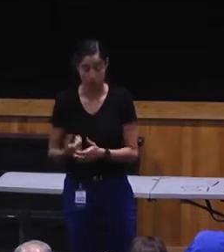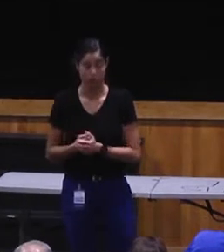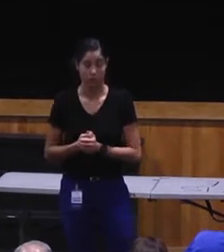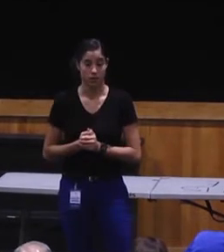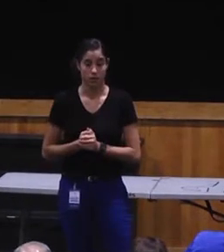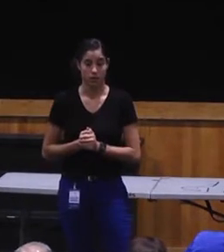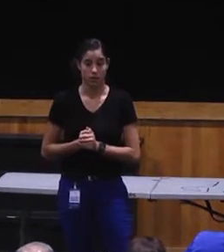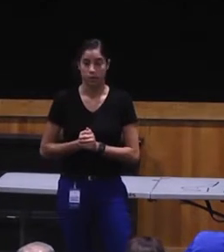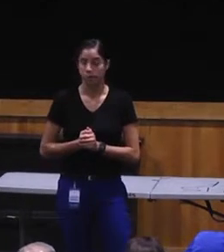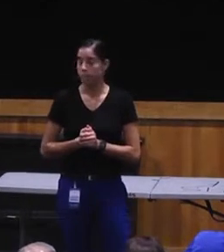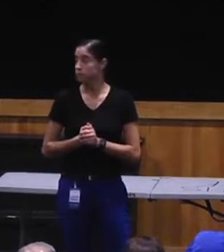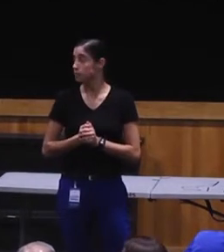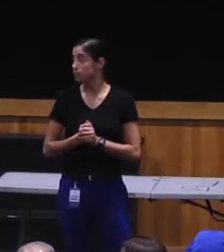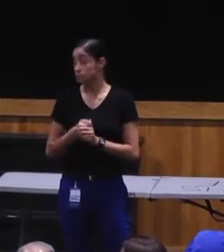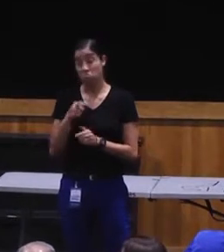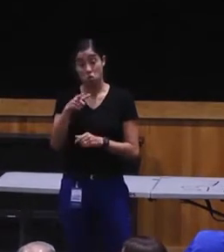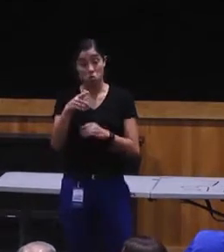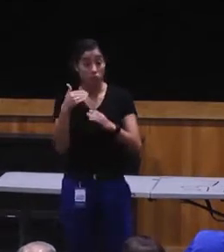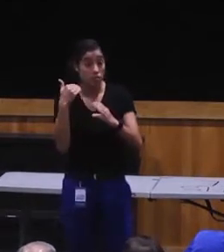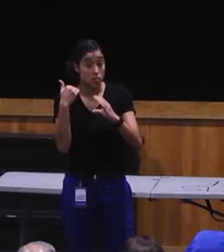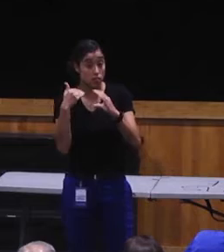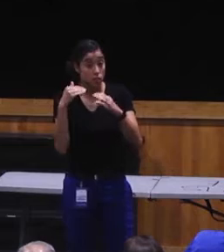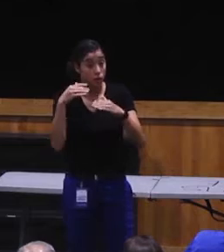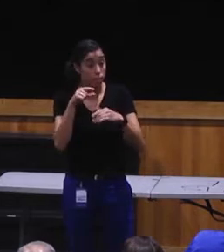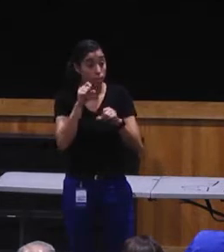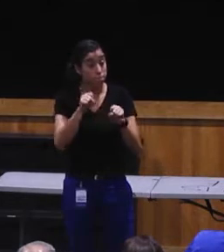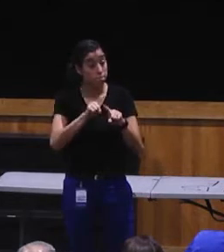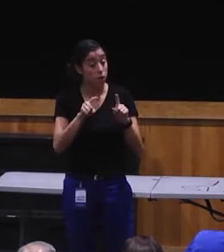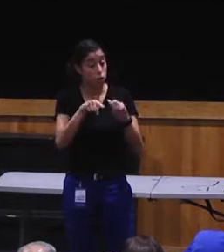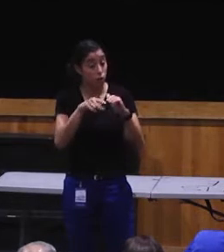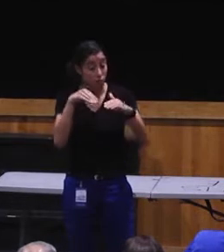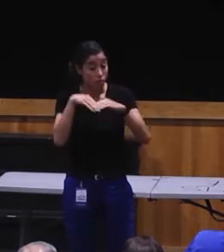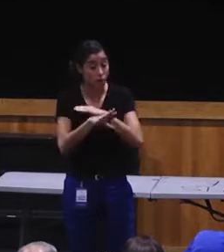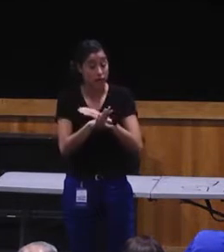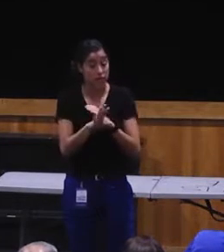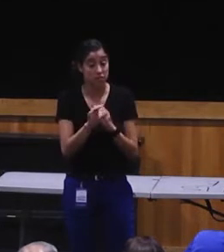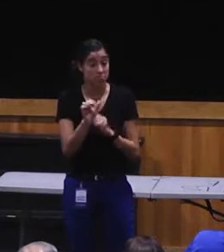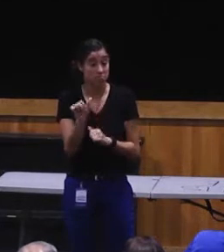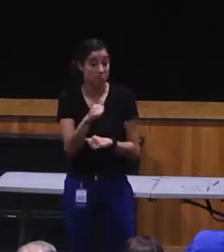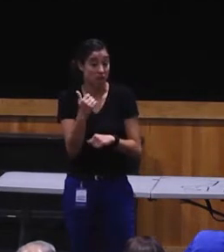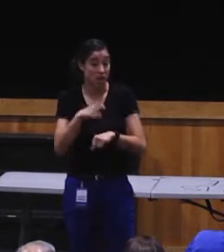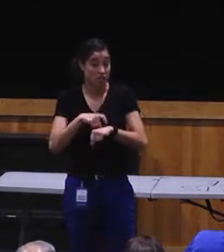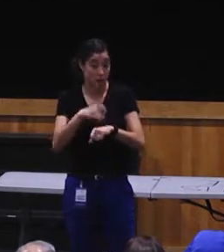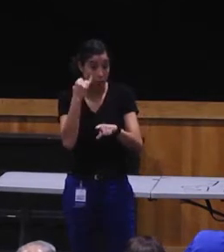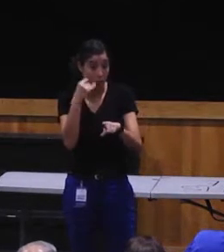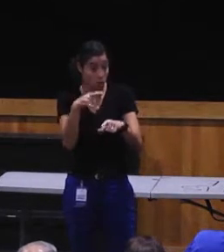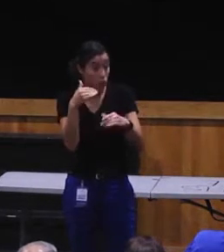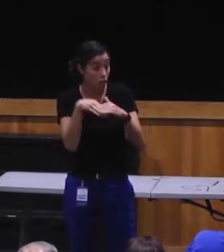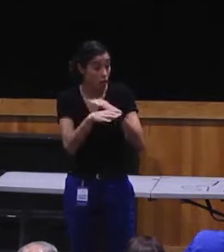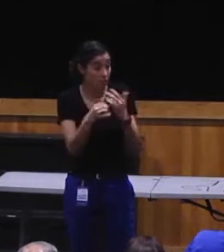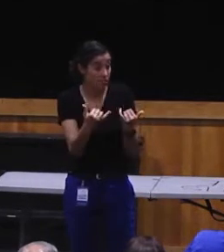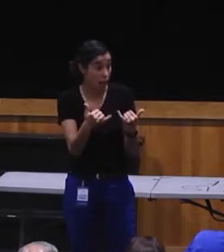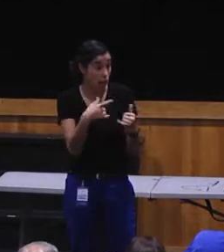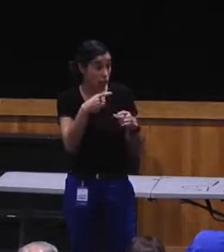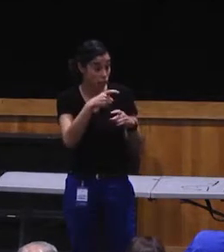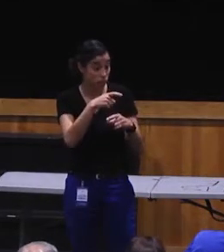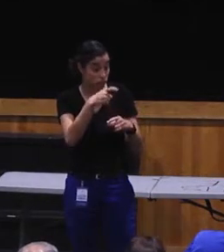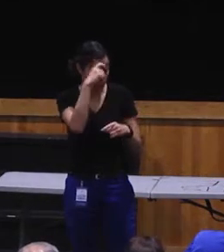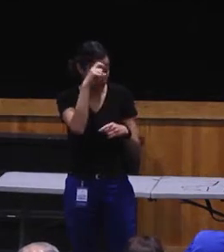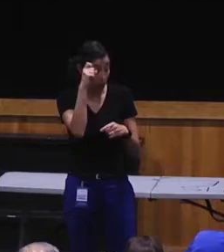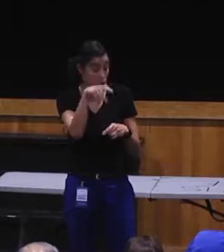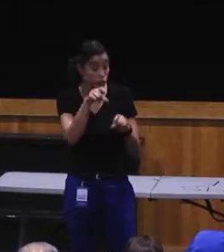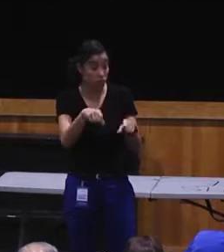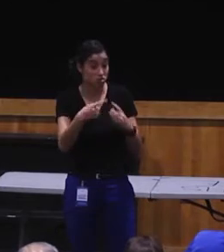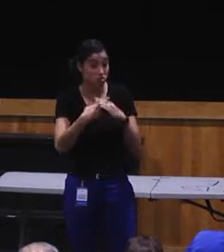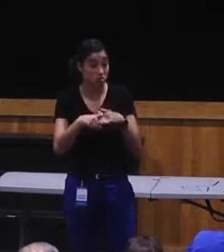absence is supposed to go. But you can log in at any time on the web, and teachers are actually, if you log in now over the summer, you can start booking jobs for